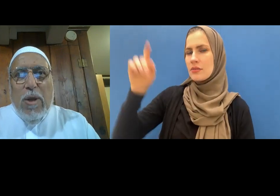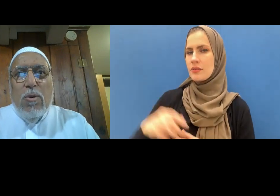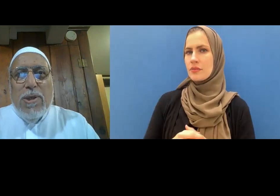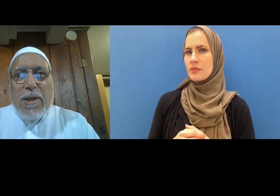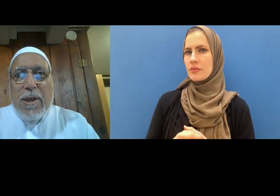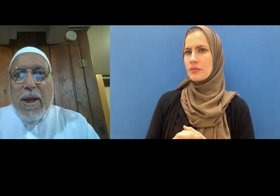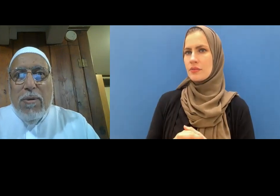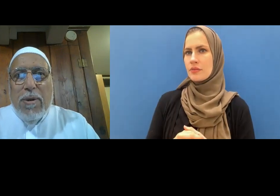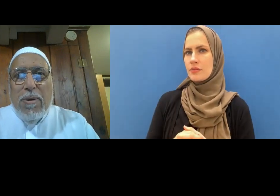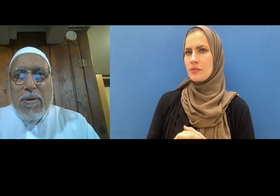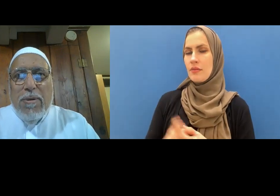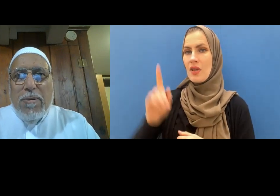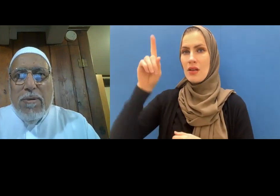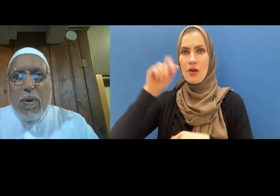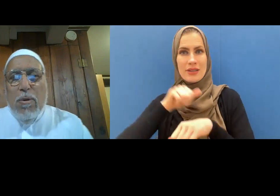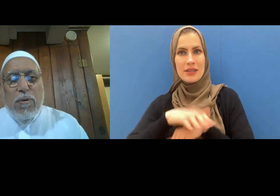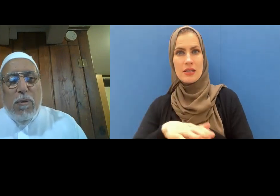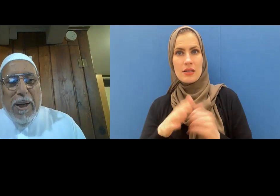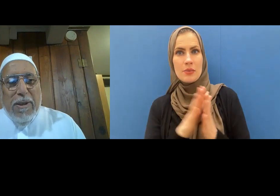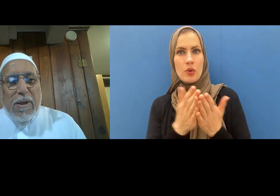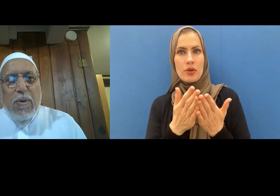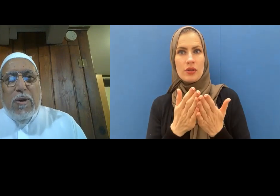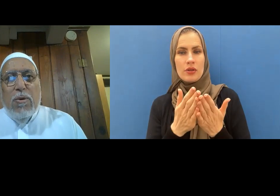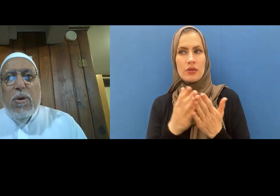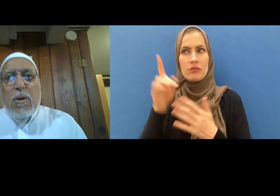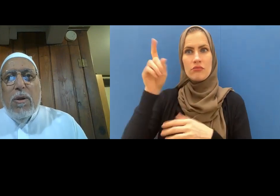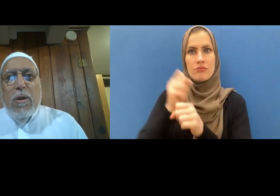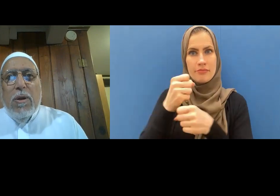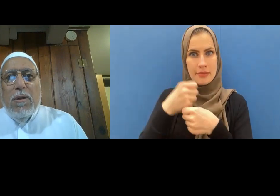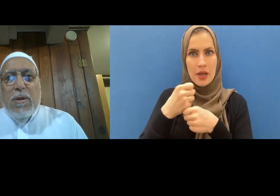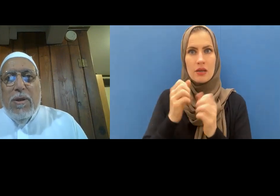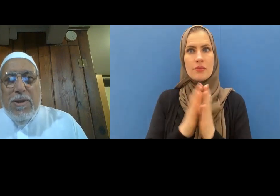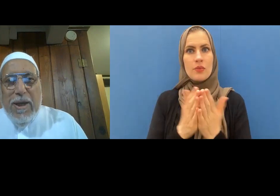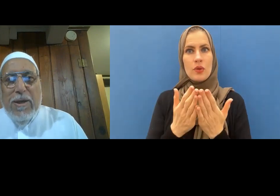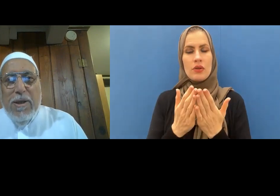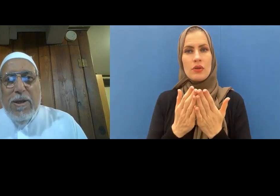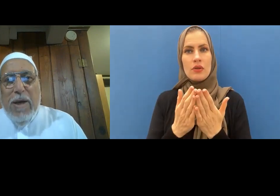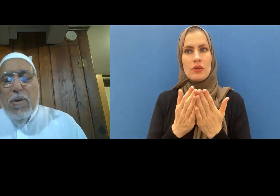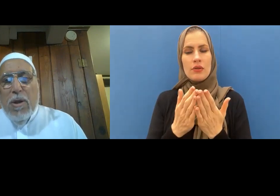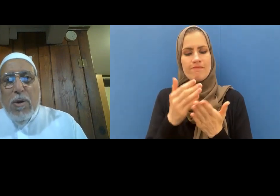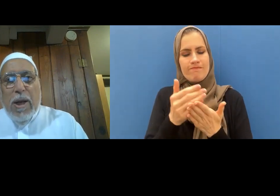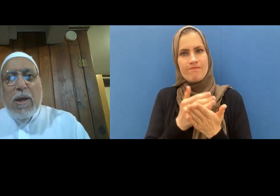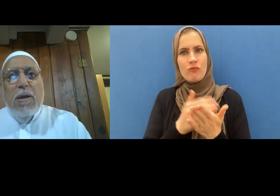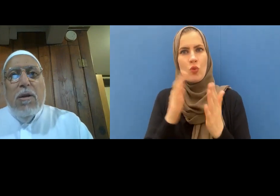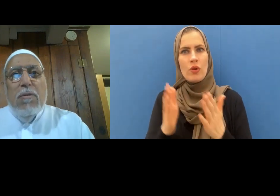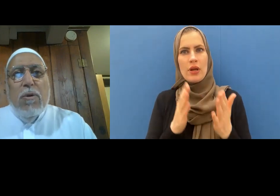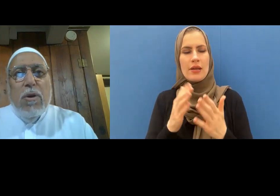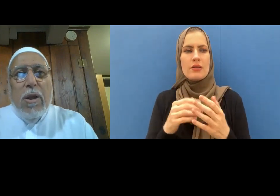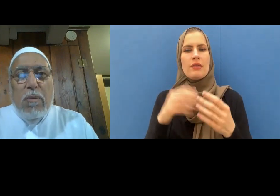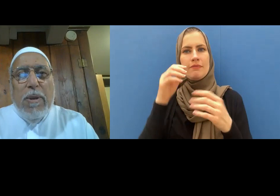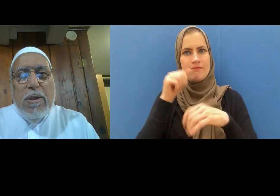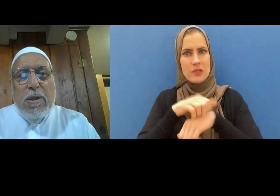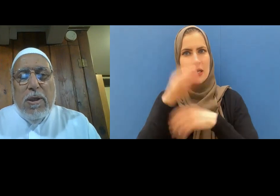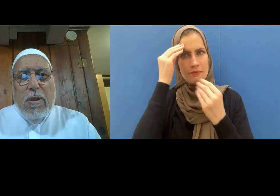the one who sent it down, the one who formatted, the one who sent down the Quran for